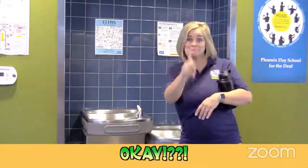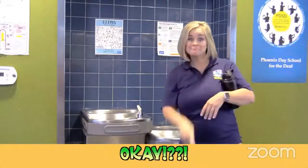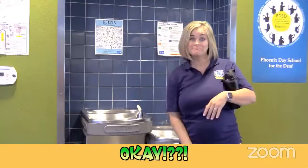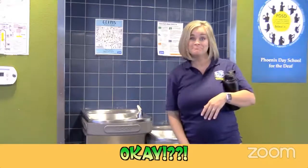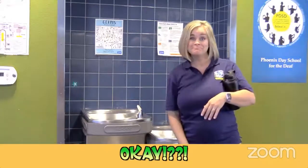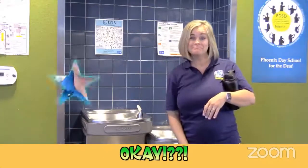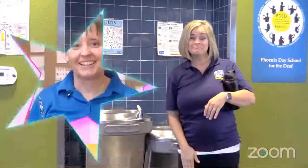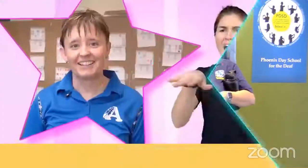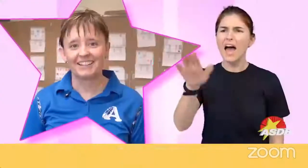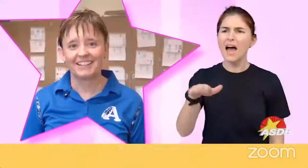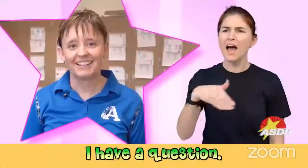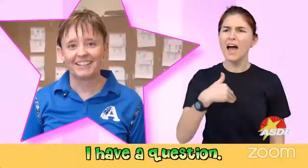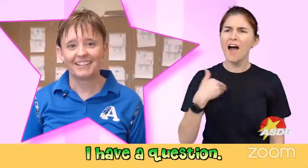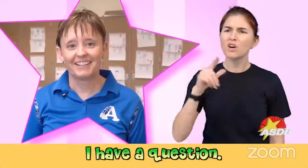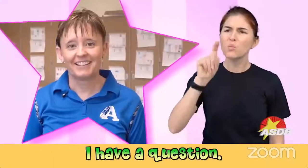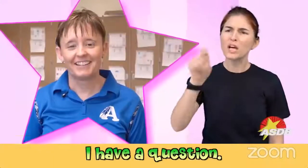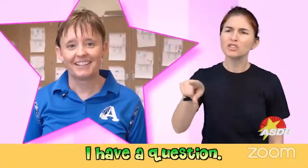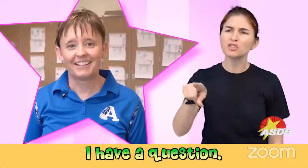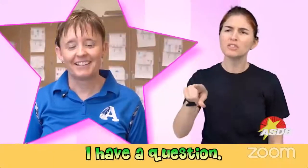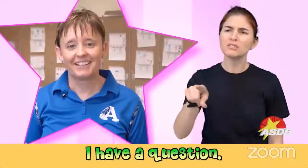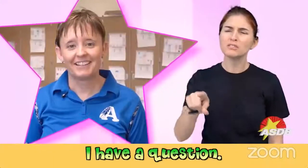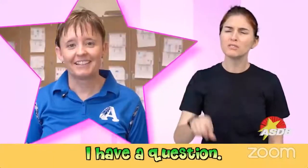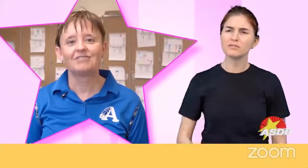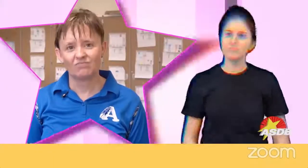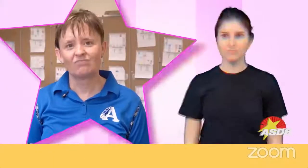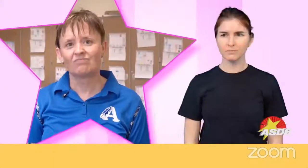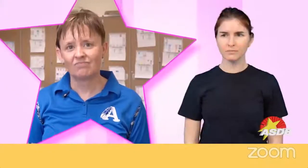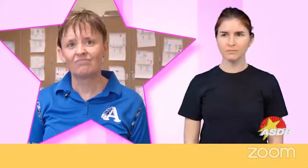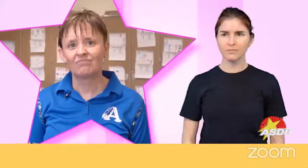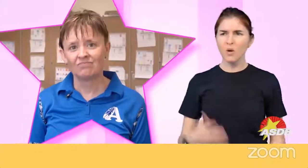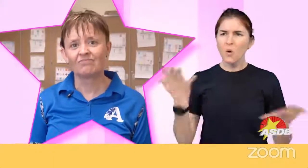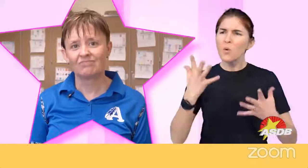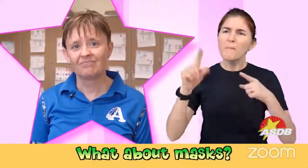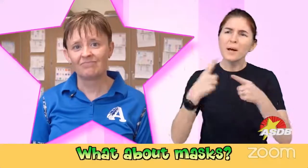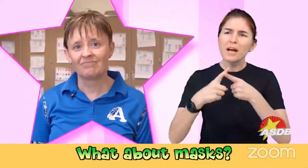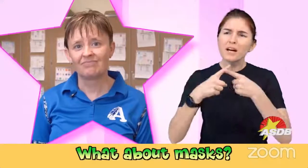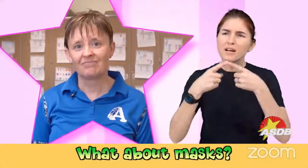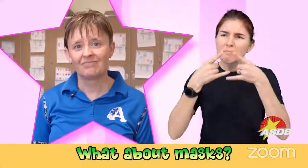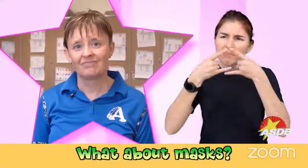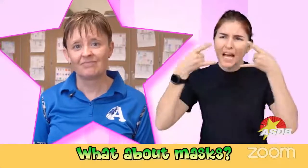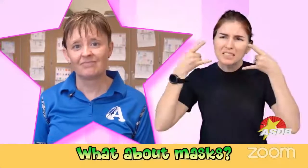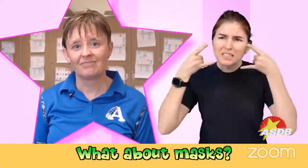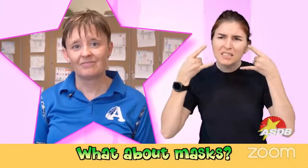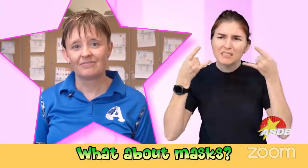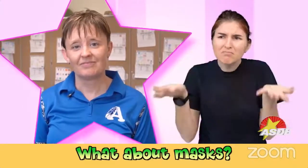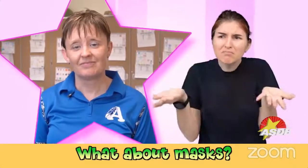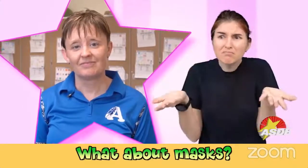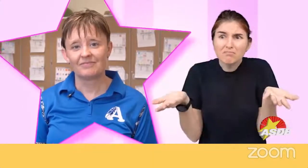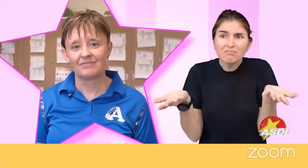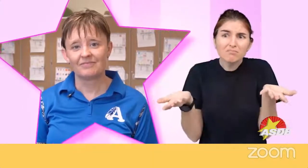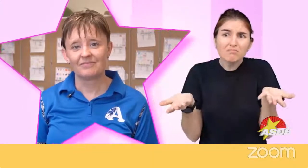to, okay? I have a question. What about masks?